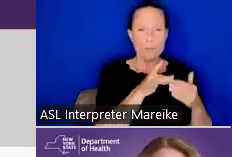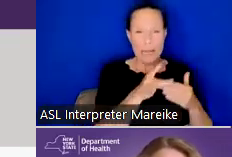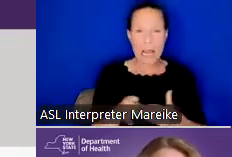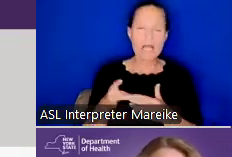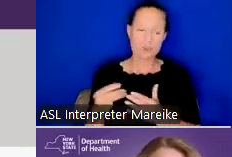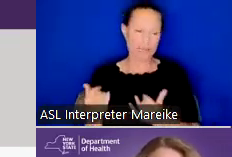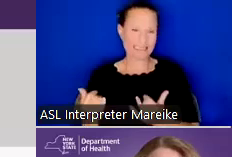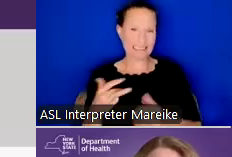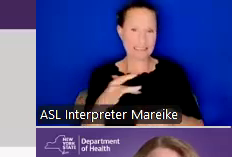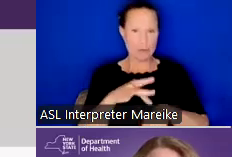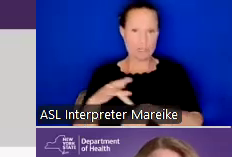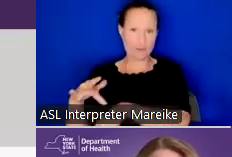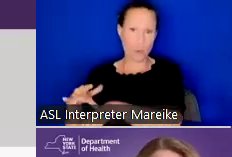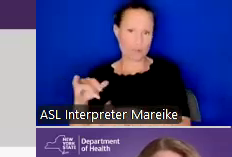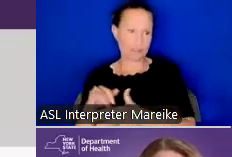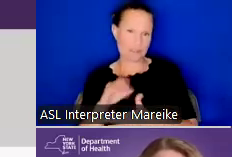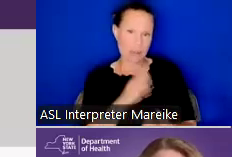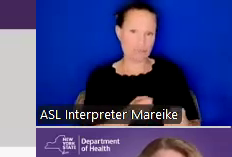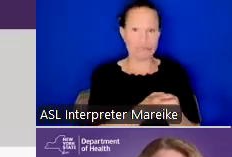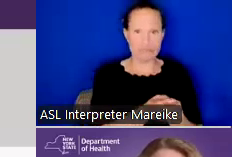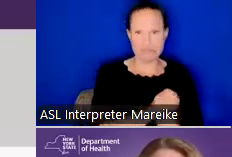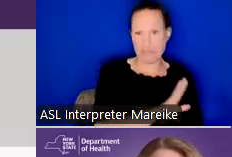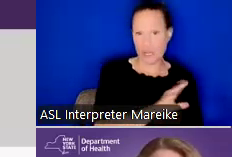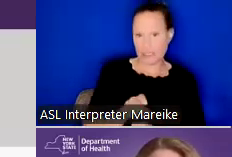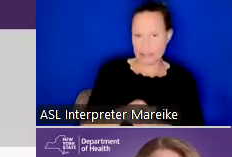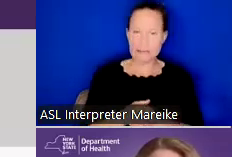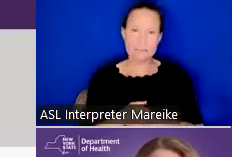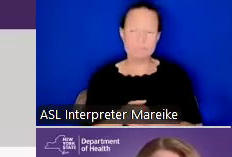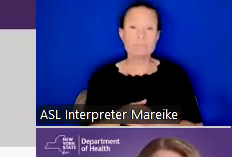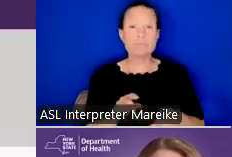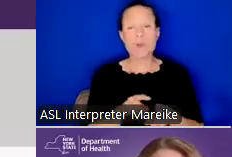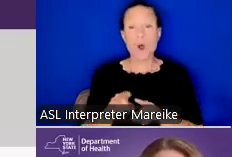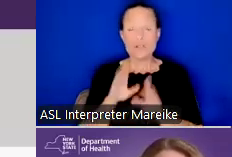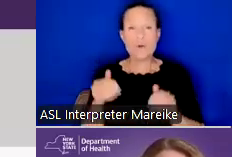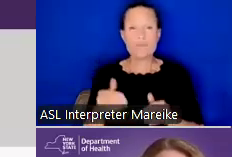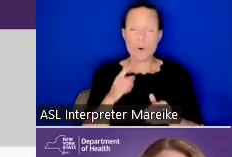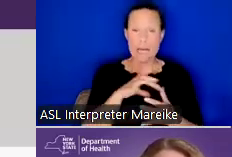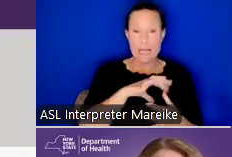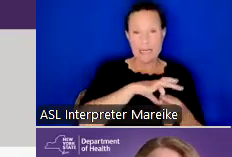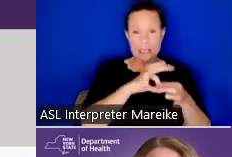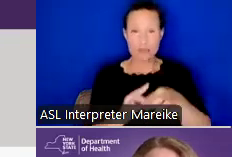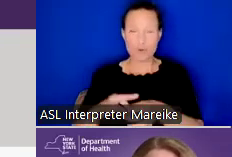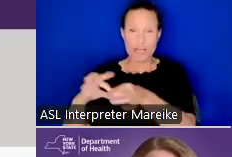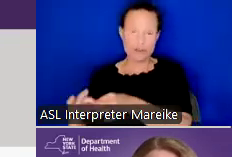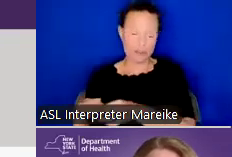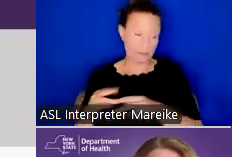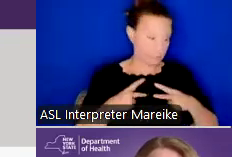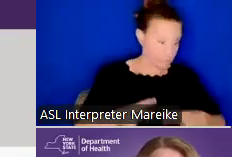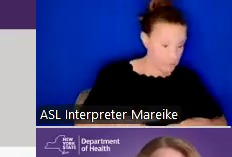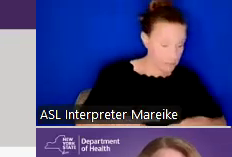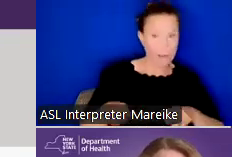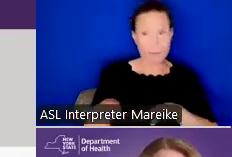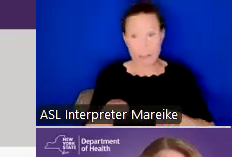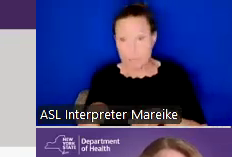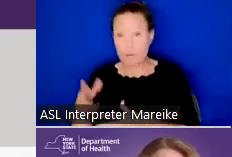their needs. We also focus on integration across physical and behavioral health and social care sectors